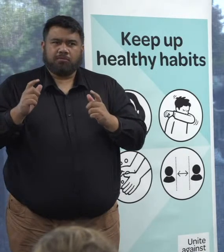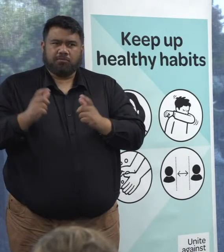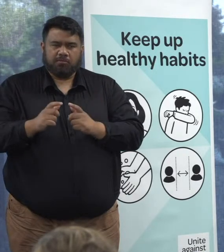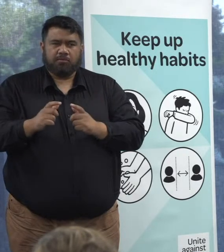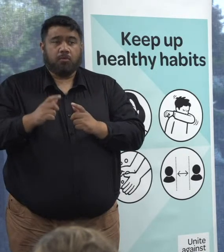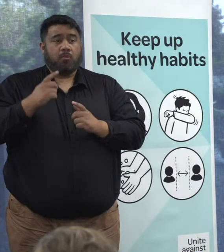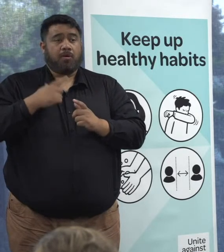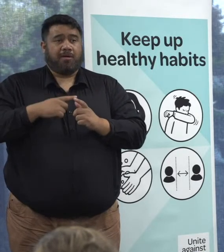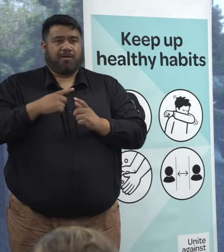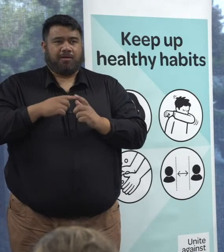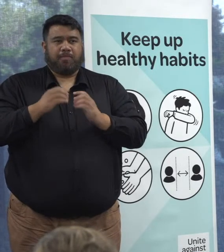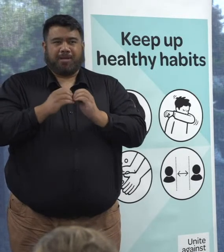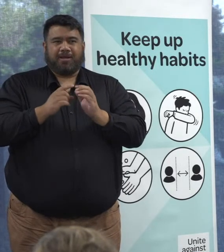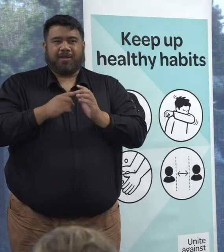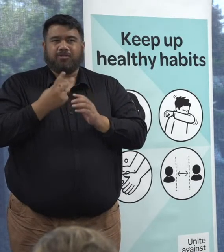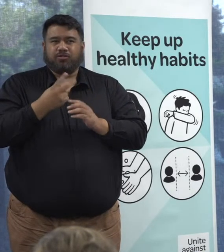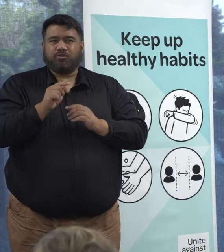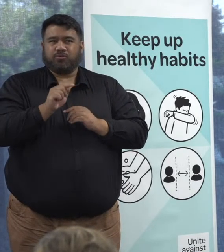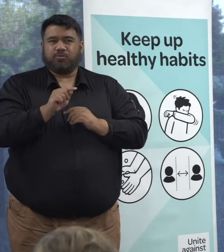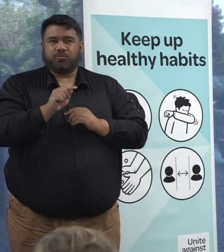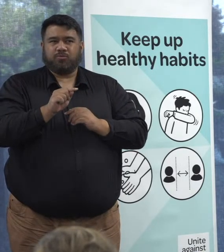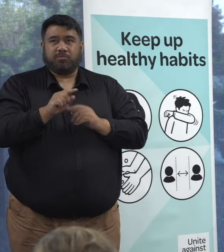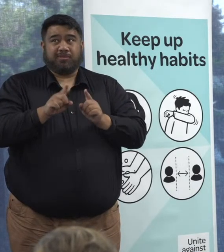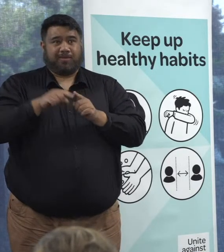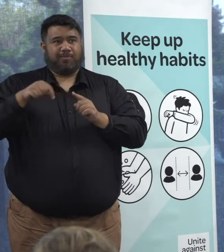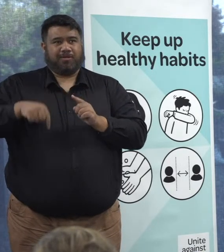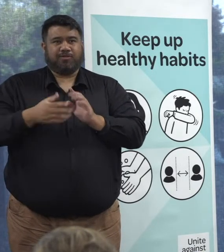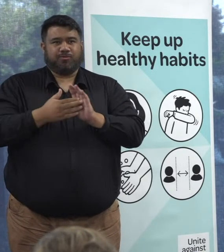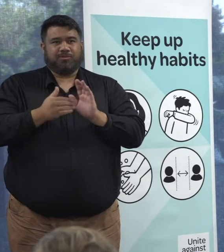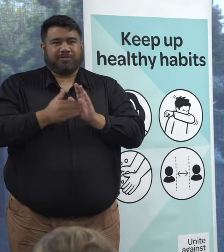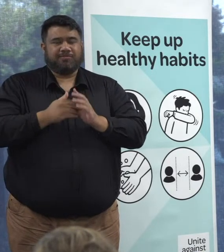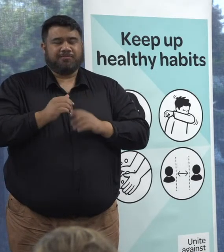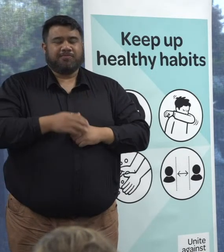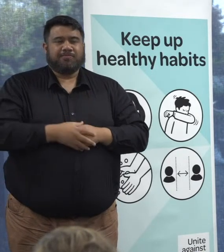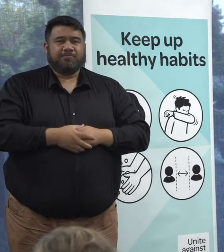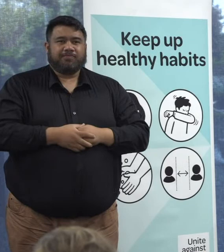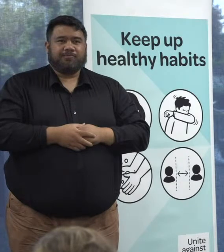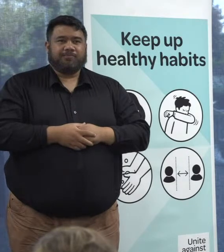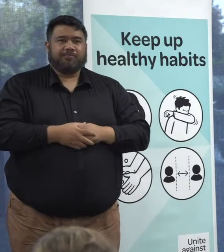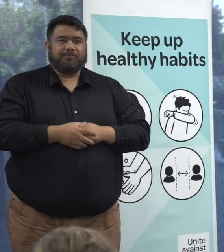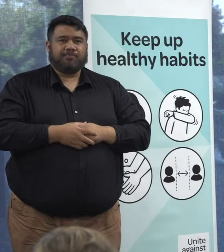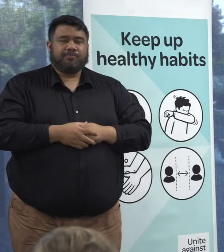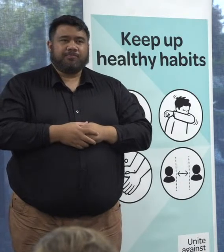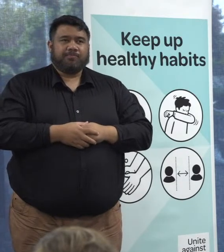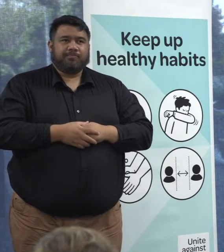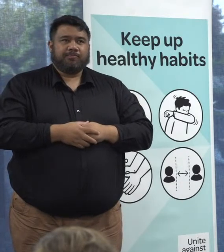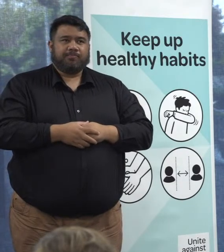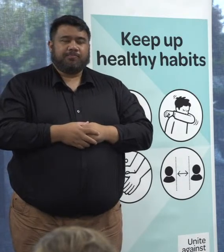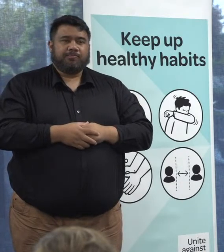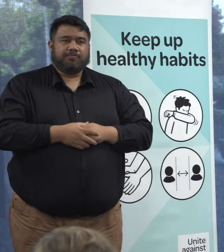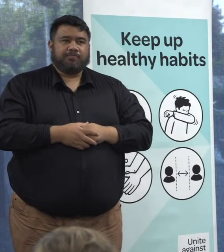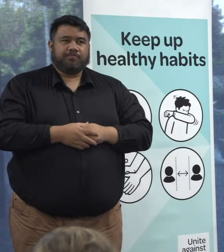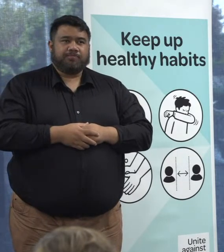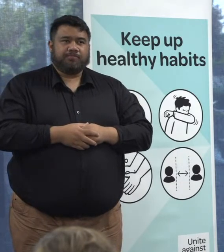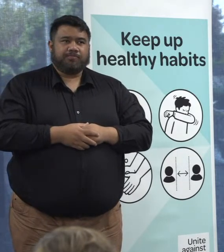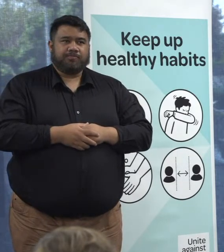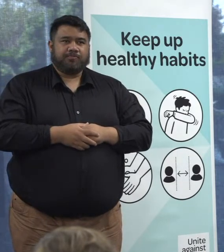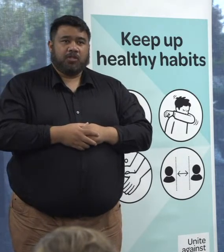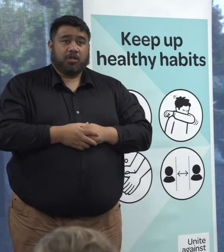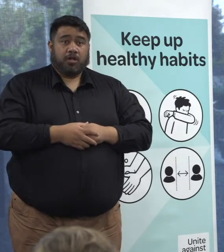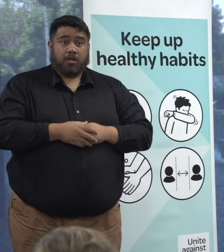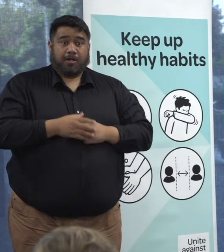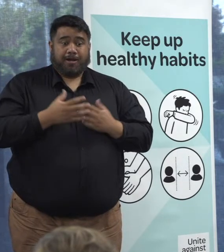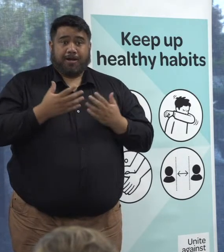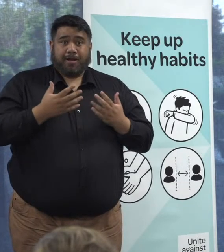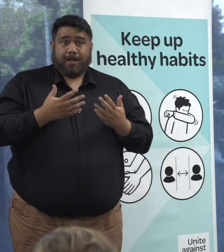driven by BA2 subvariant, as is our one. The important thing about this is we've got some early evidence